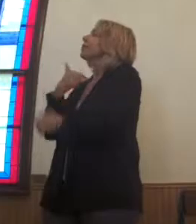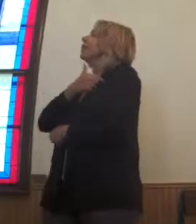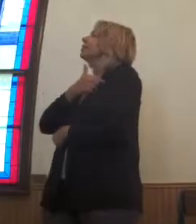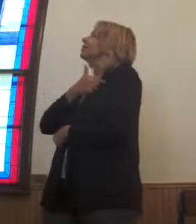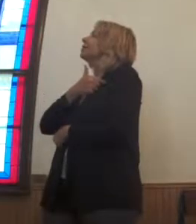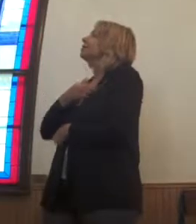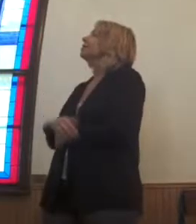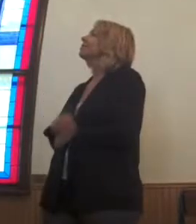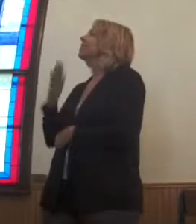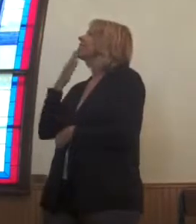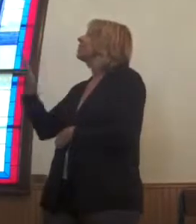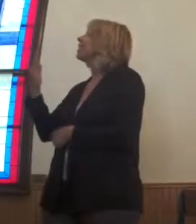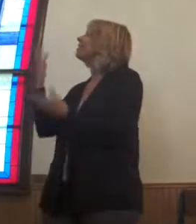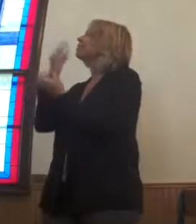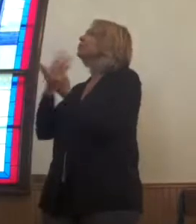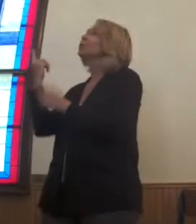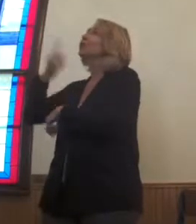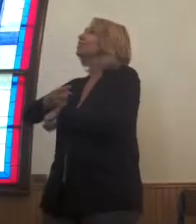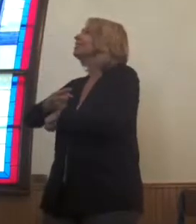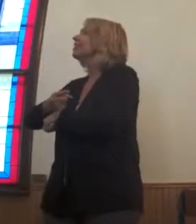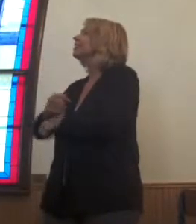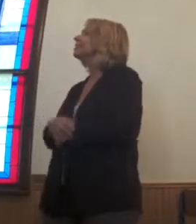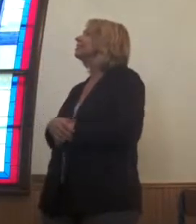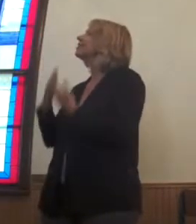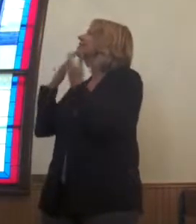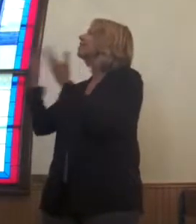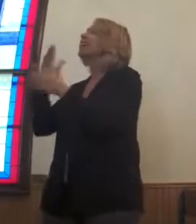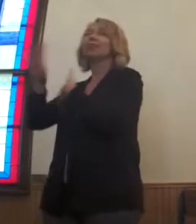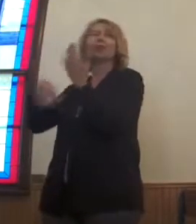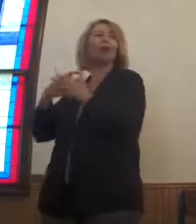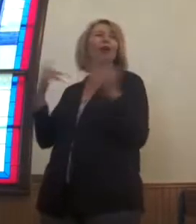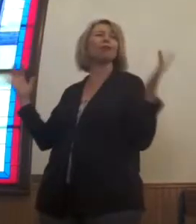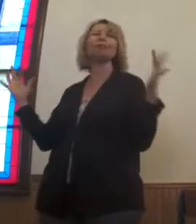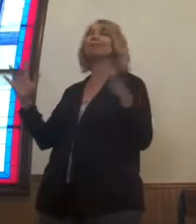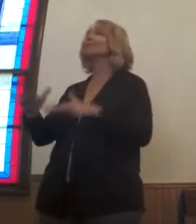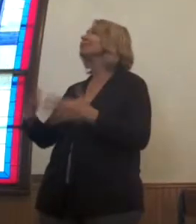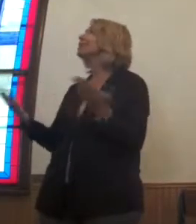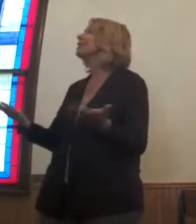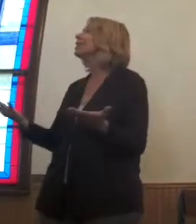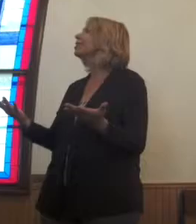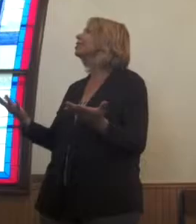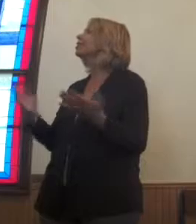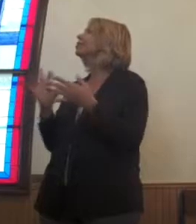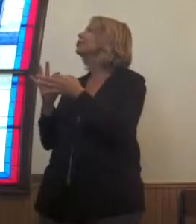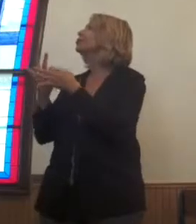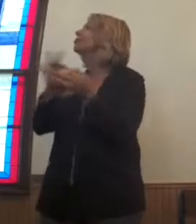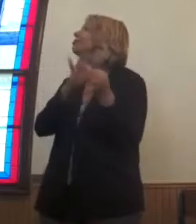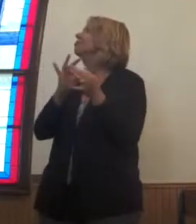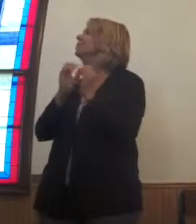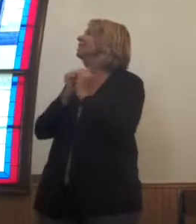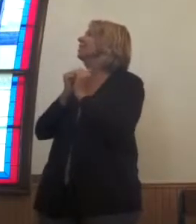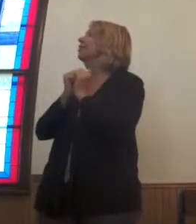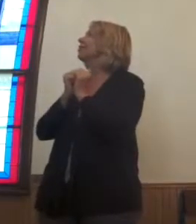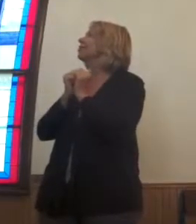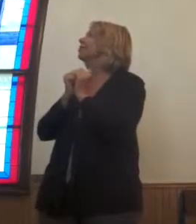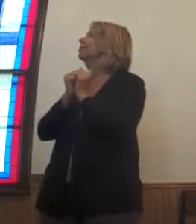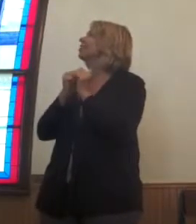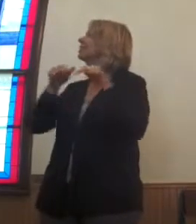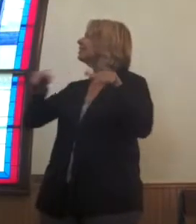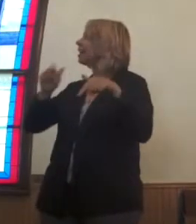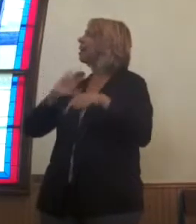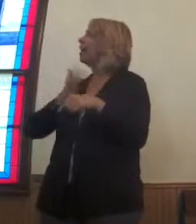thank you for this beautiful day. Thank you for all that come together and be together as the